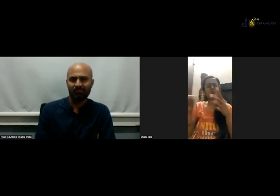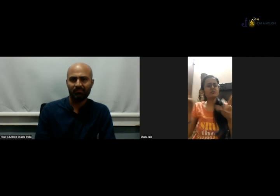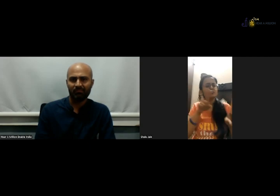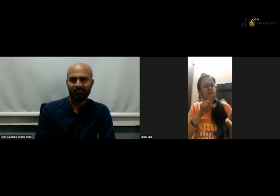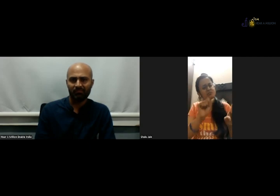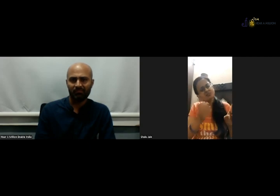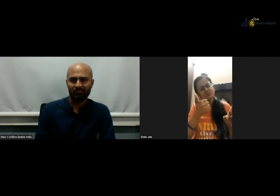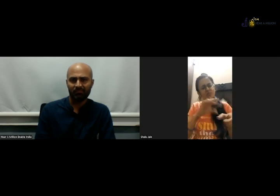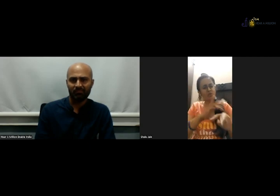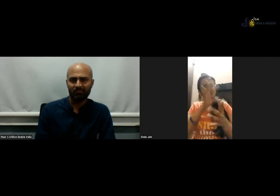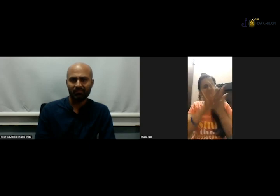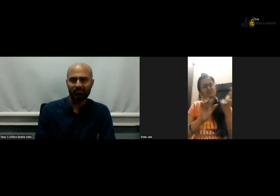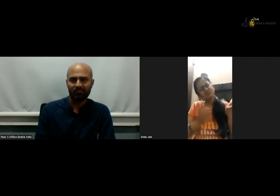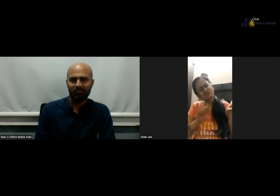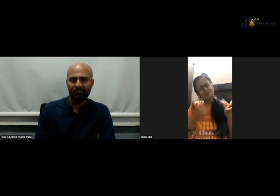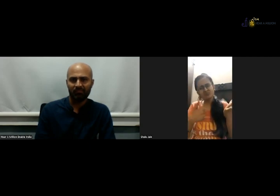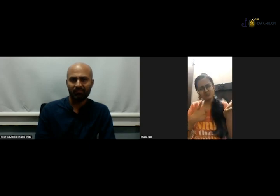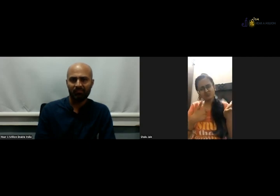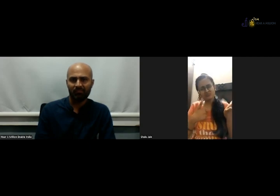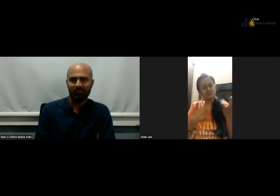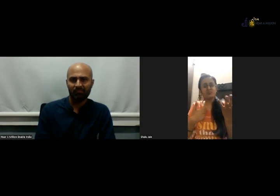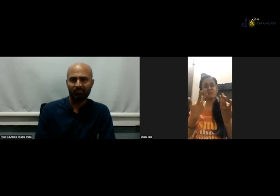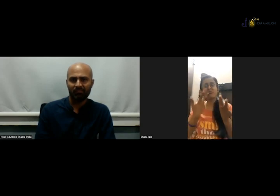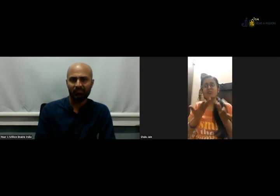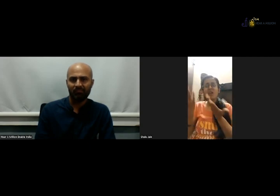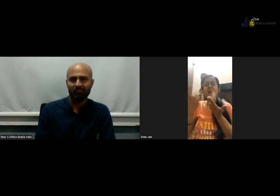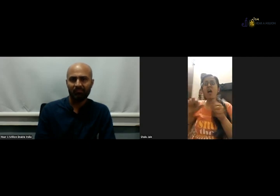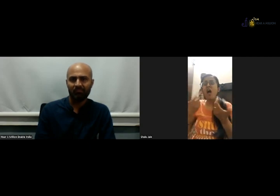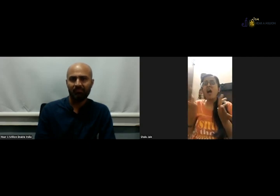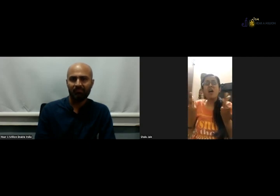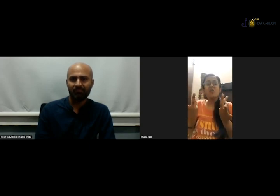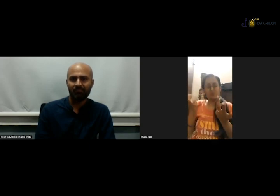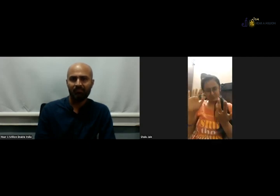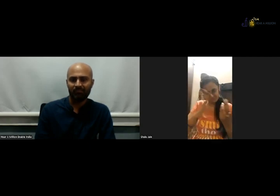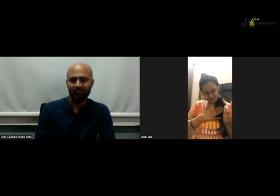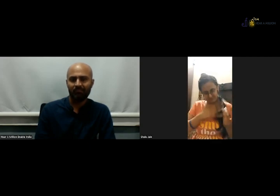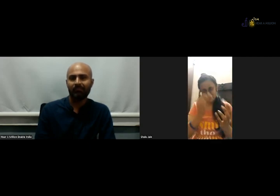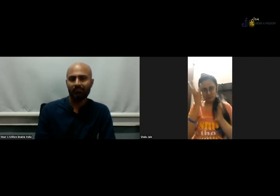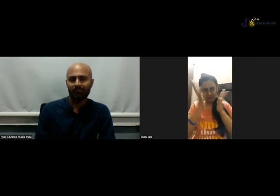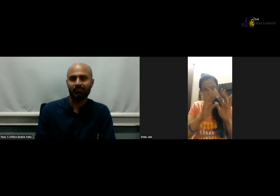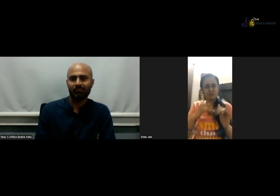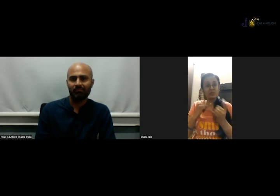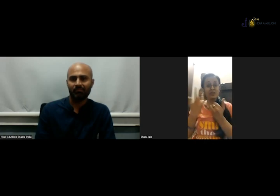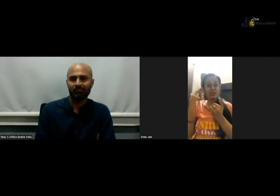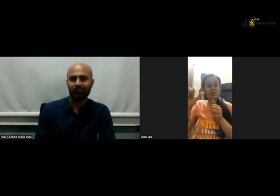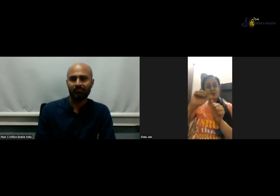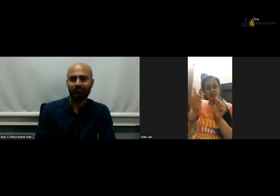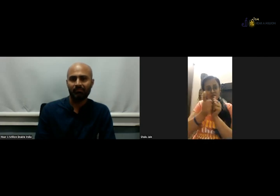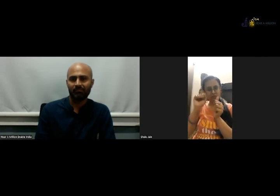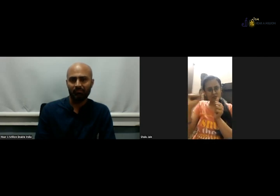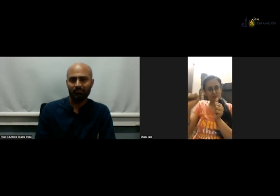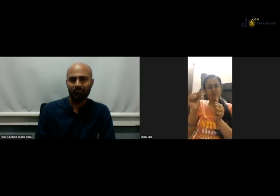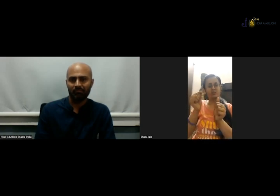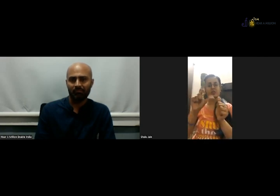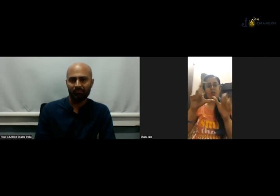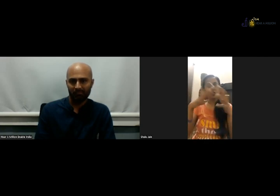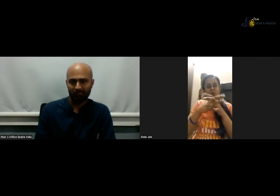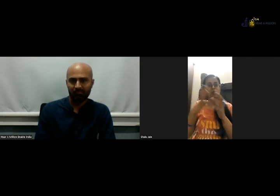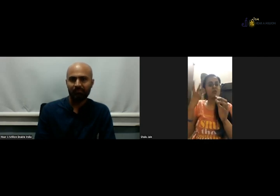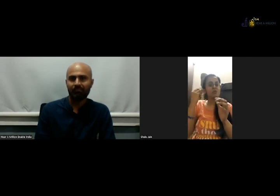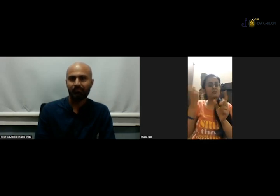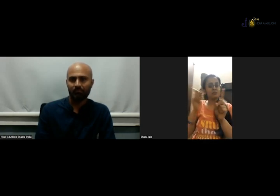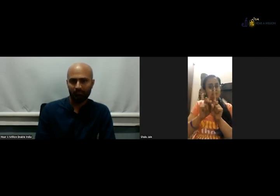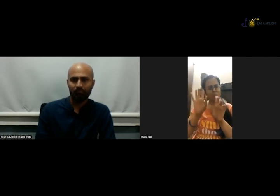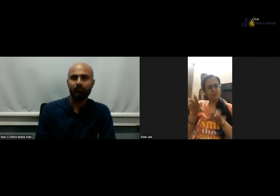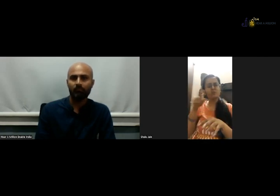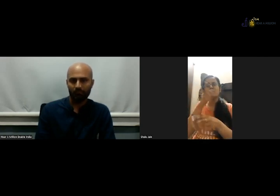feel that Sudamni would do it. But Sudamni said it will be easier for you, you can succeed in your case. She told me that, yeah, I will help you out.